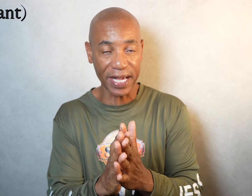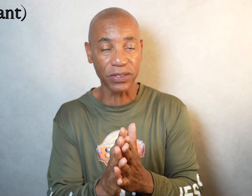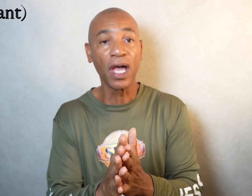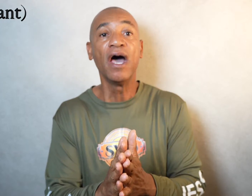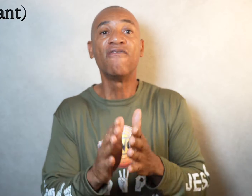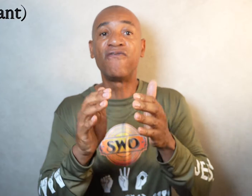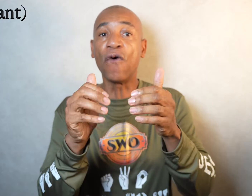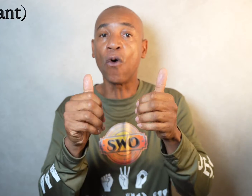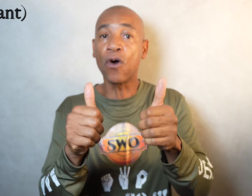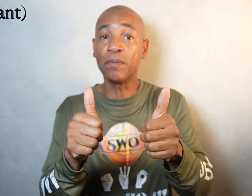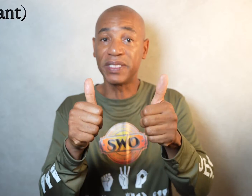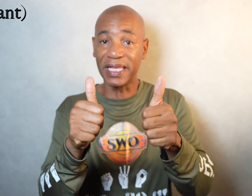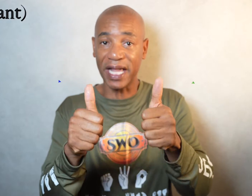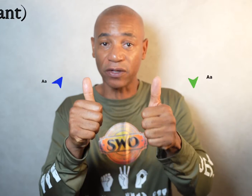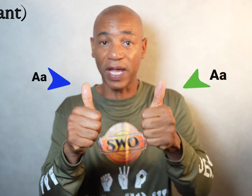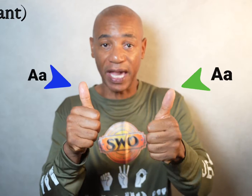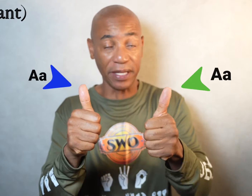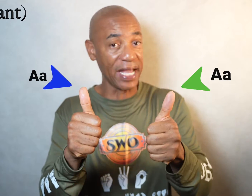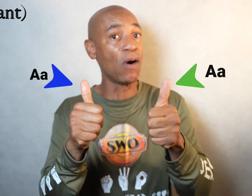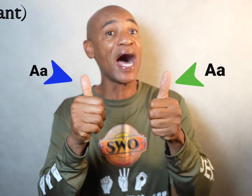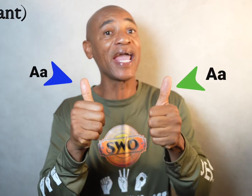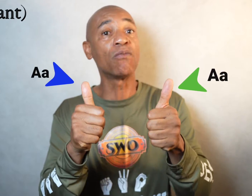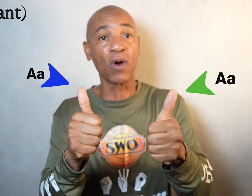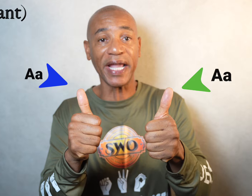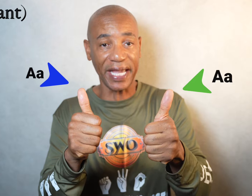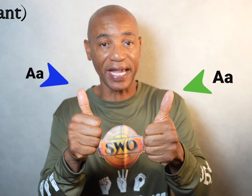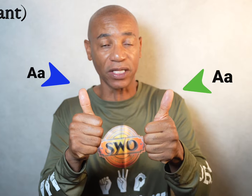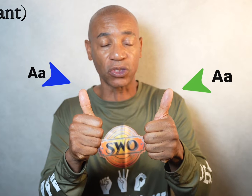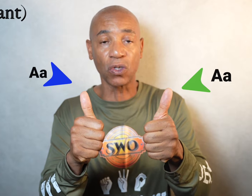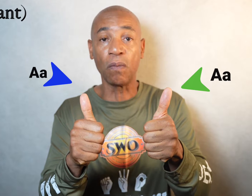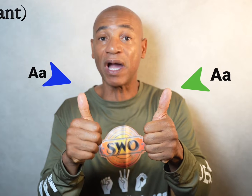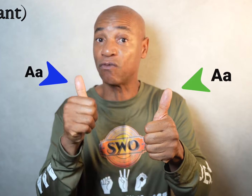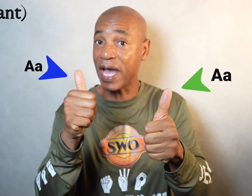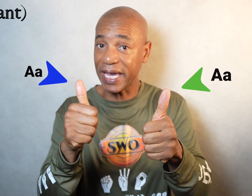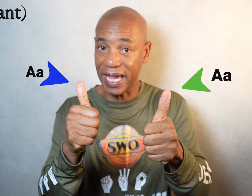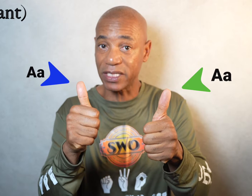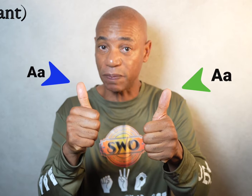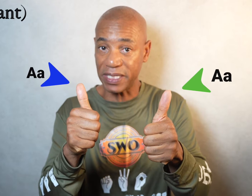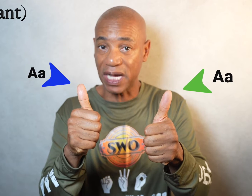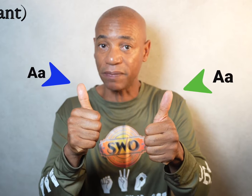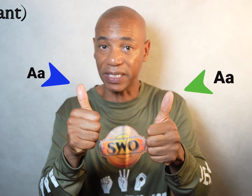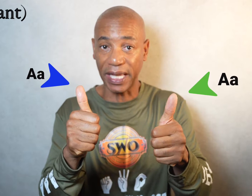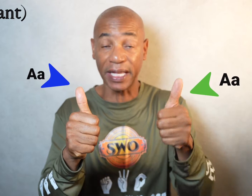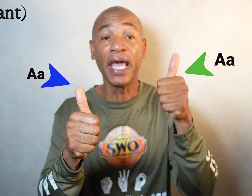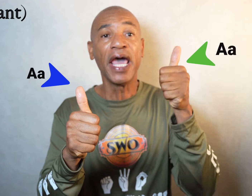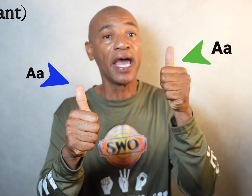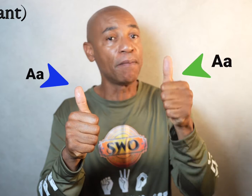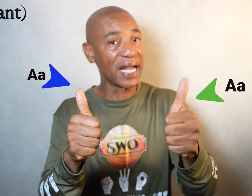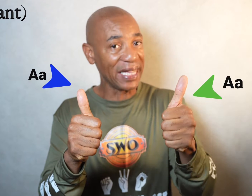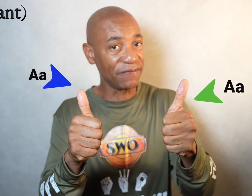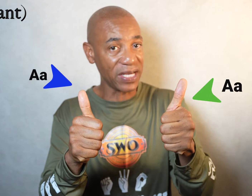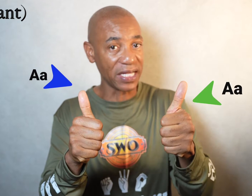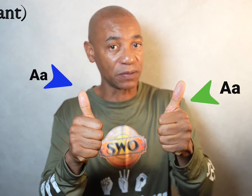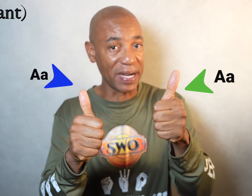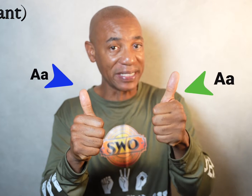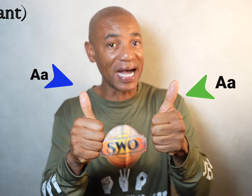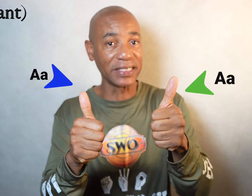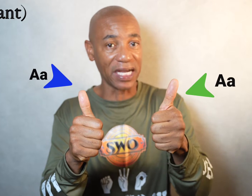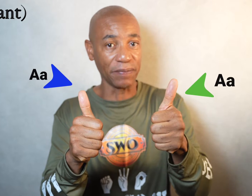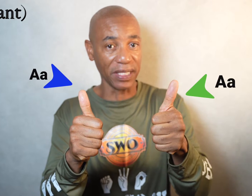hands, form the letter A. Now I am right-handed, so my right hand is my dominant hand and my left hand is my non-dominant